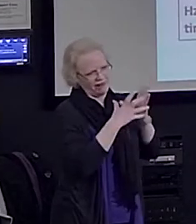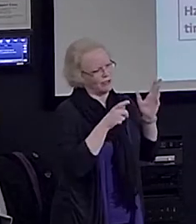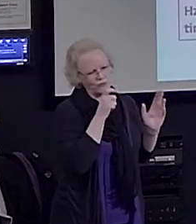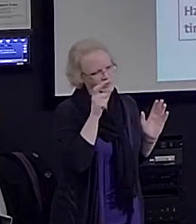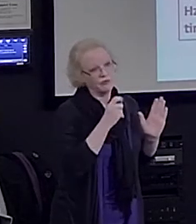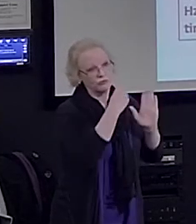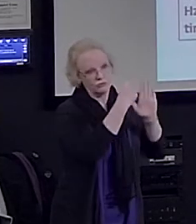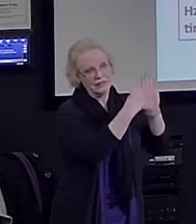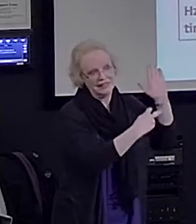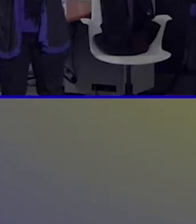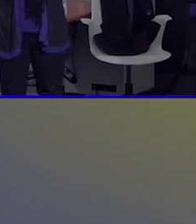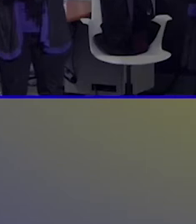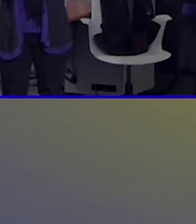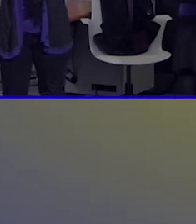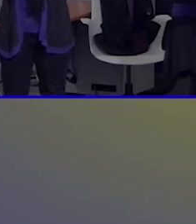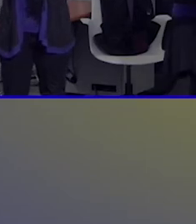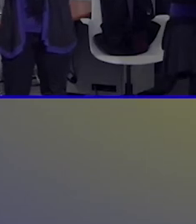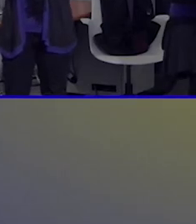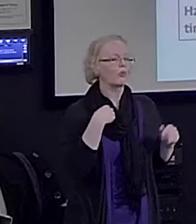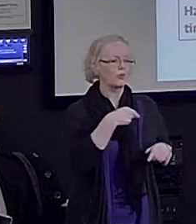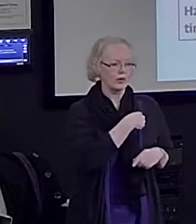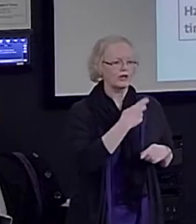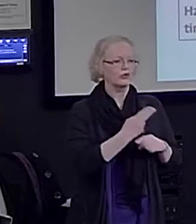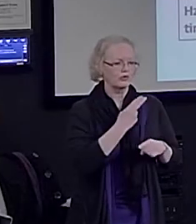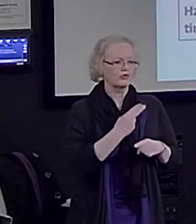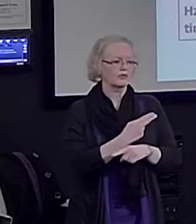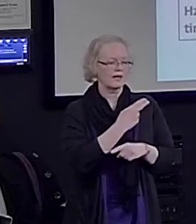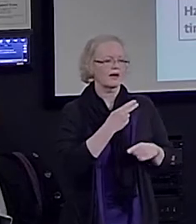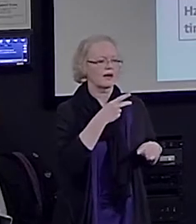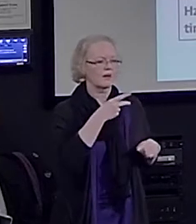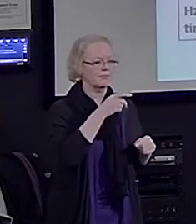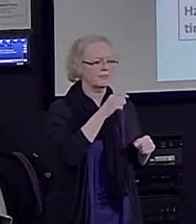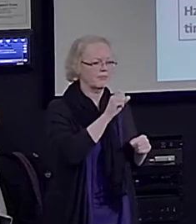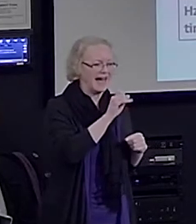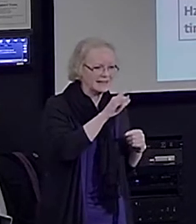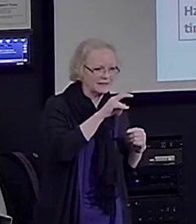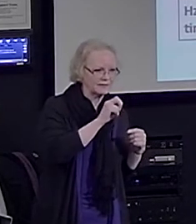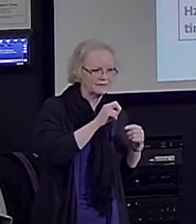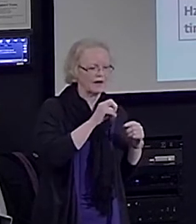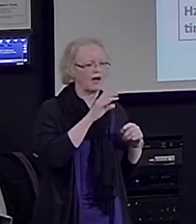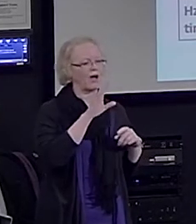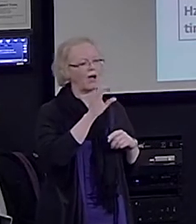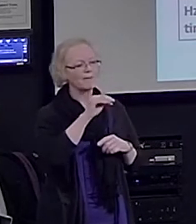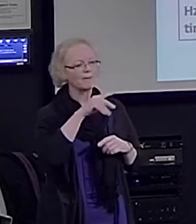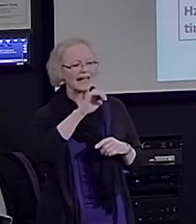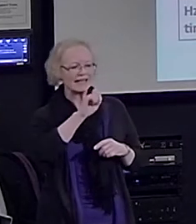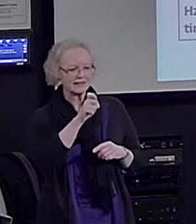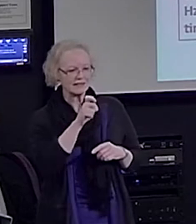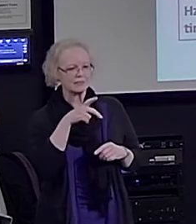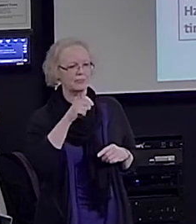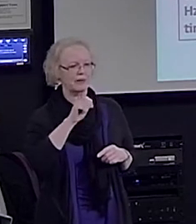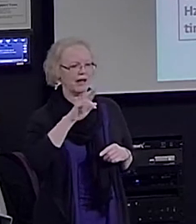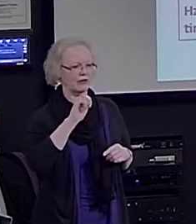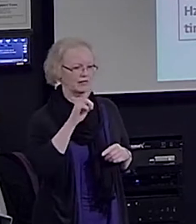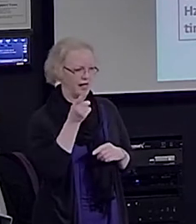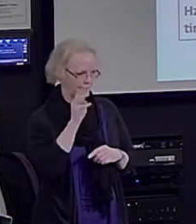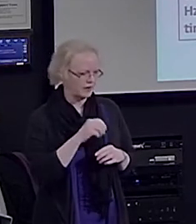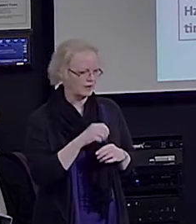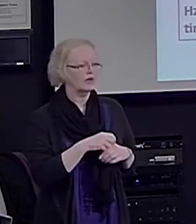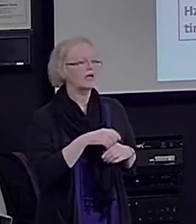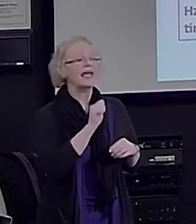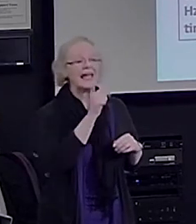but we used a passive oddball paradigm to complex tone pairs we use co-registered age